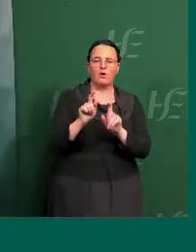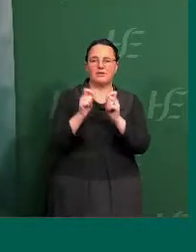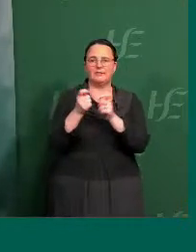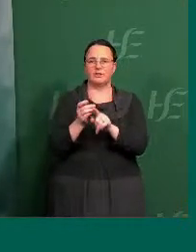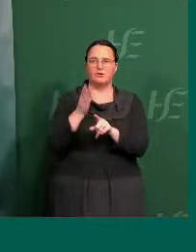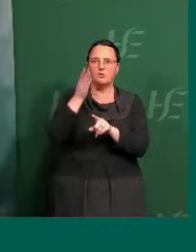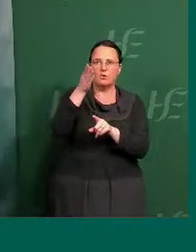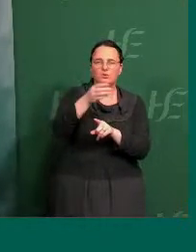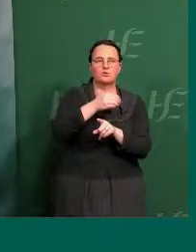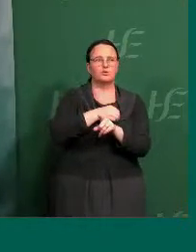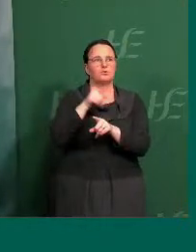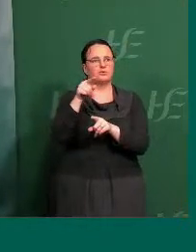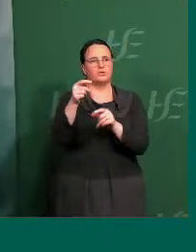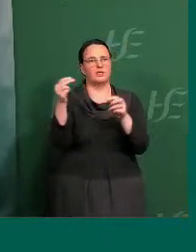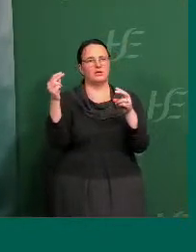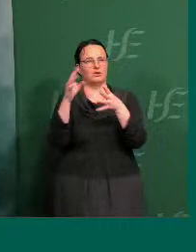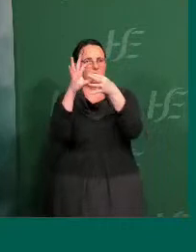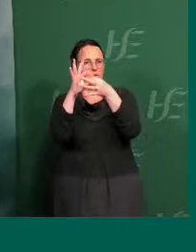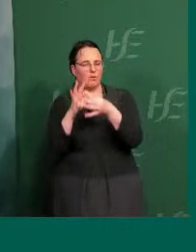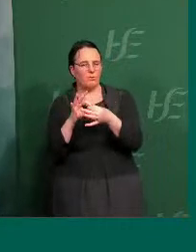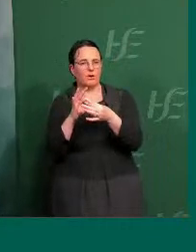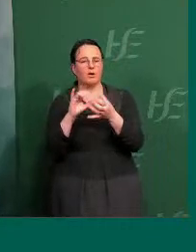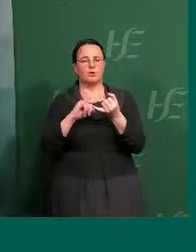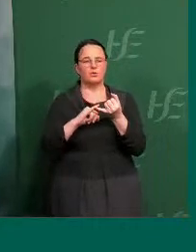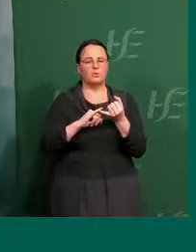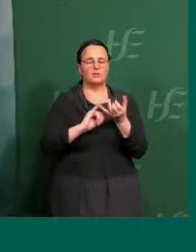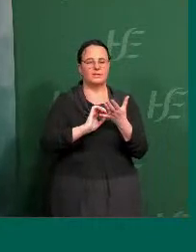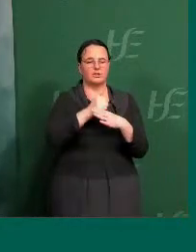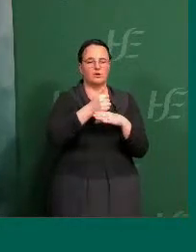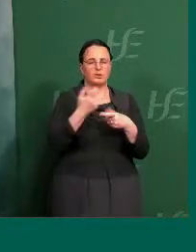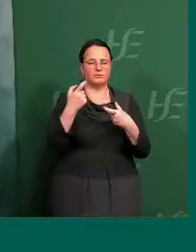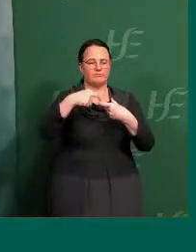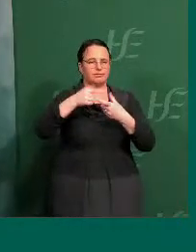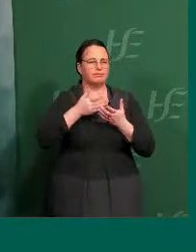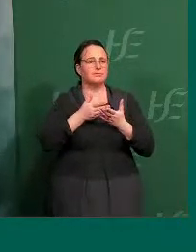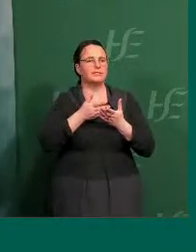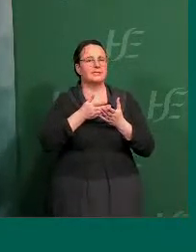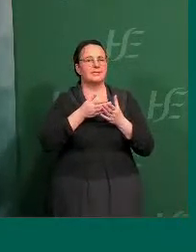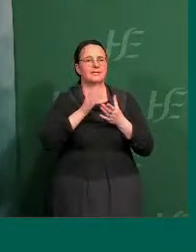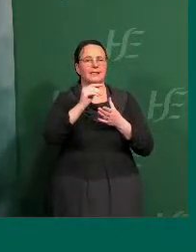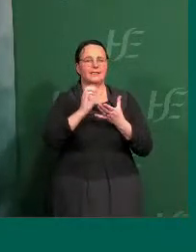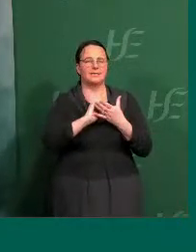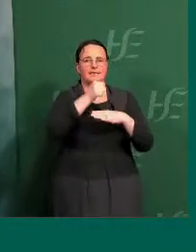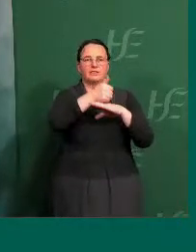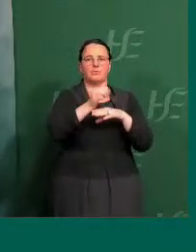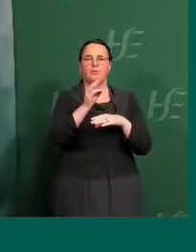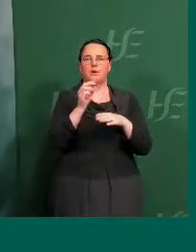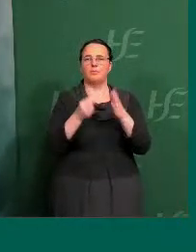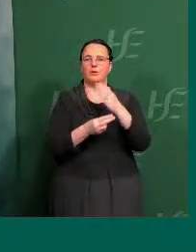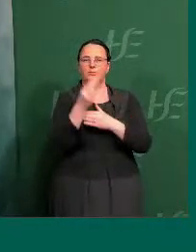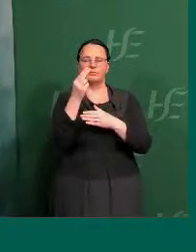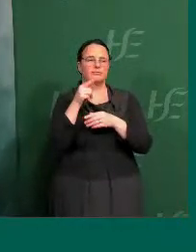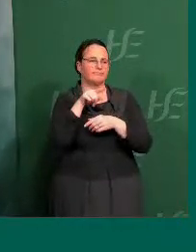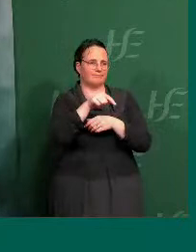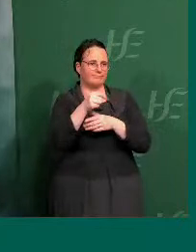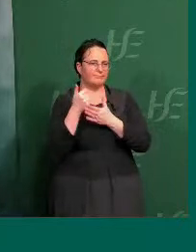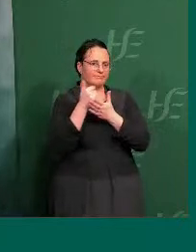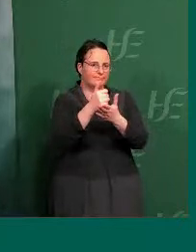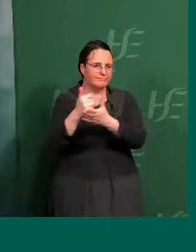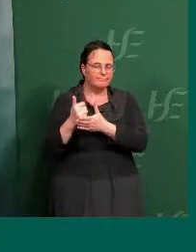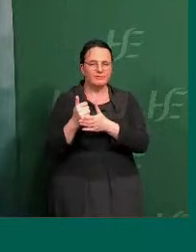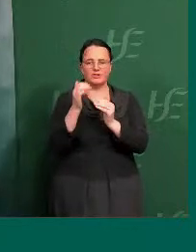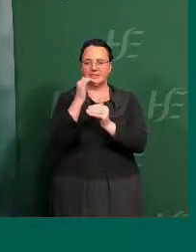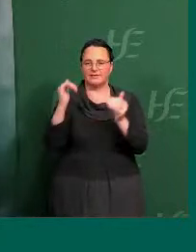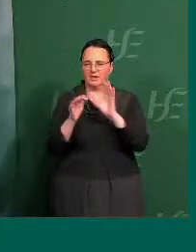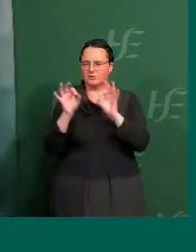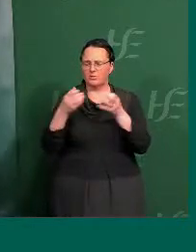mobile teams that also vaccinate some of the pop-up clinics for primary campaigns, those disadvantaged groups, and so on. So there's a